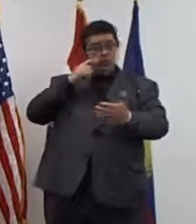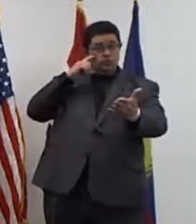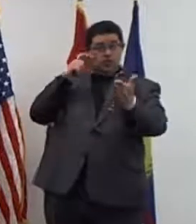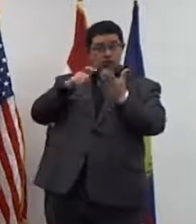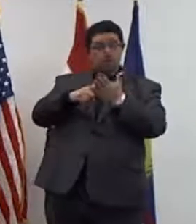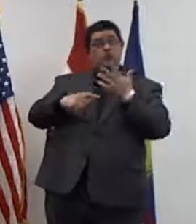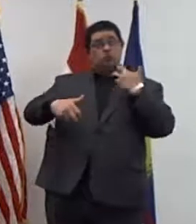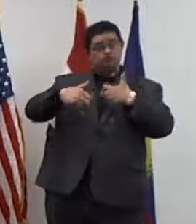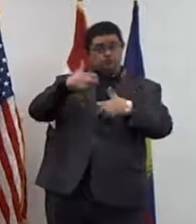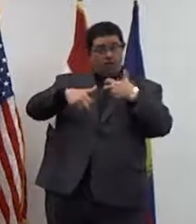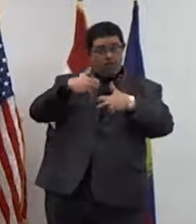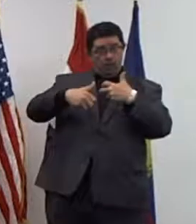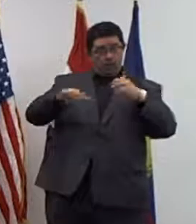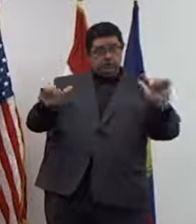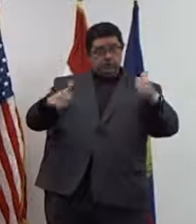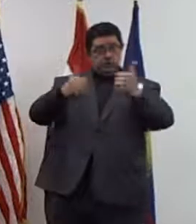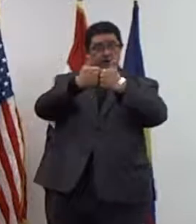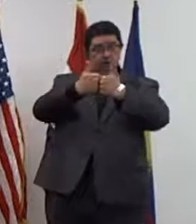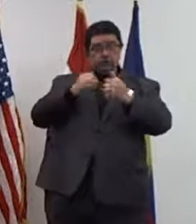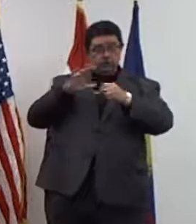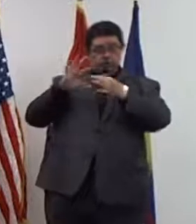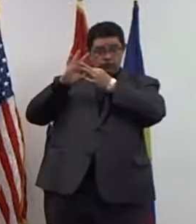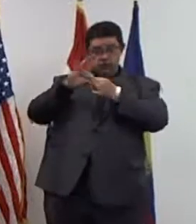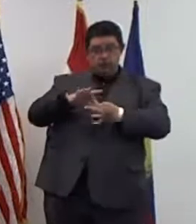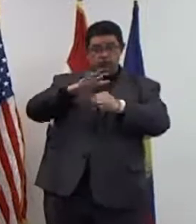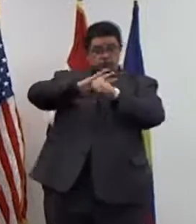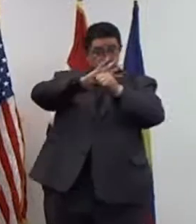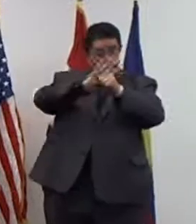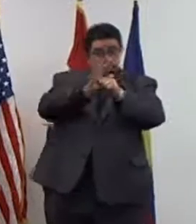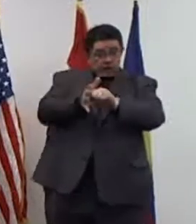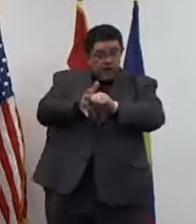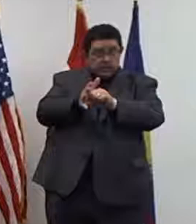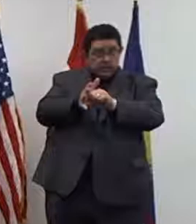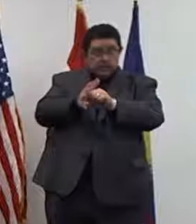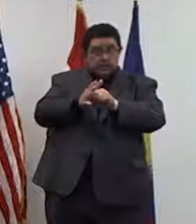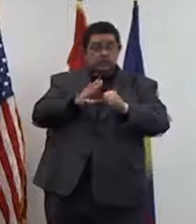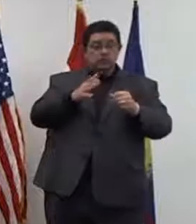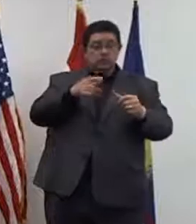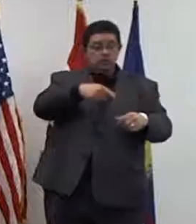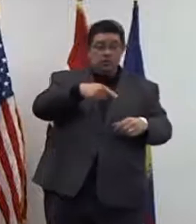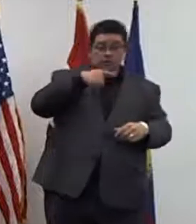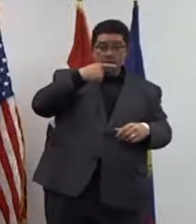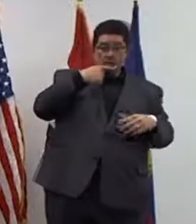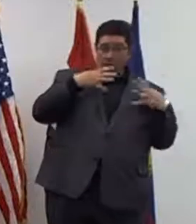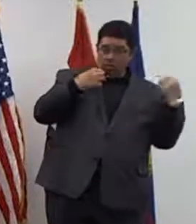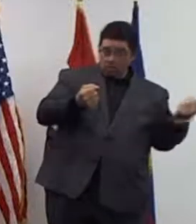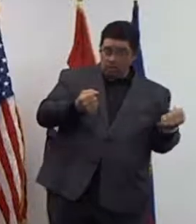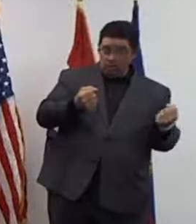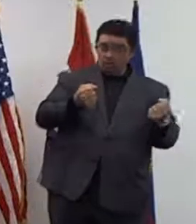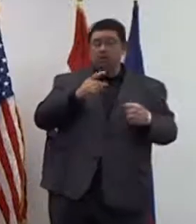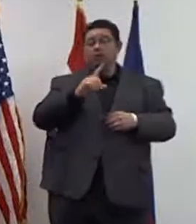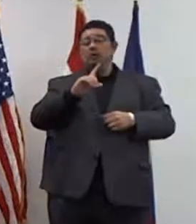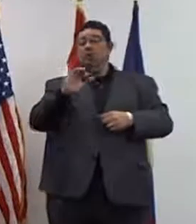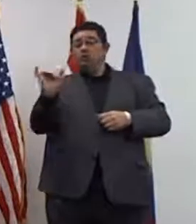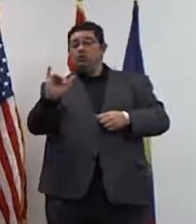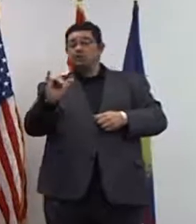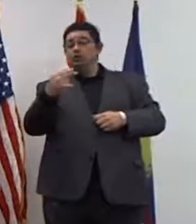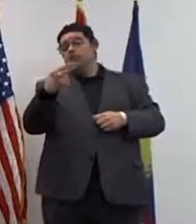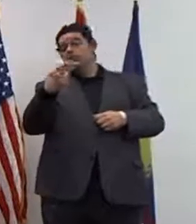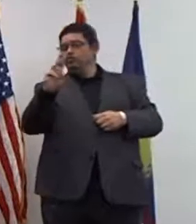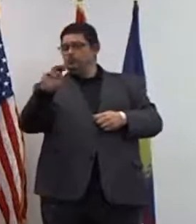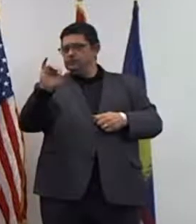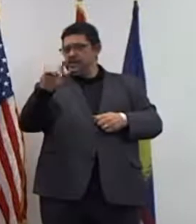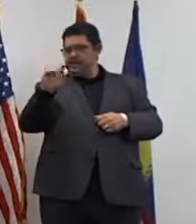are problems and challenges related to the COVID-19 pandemic around public health, but also around the humanitarian response.